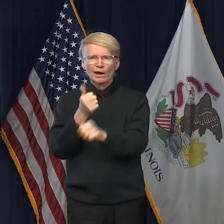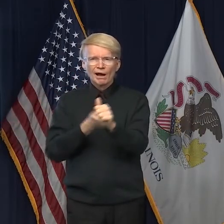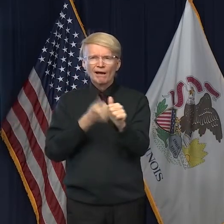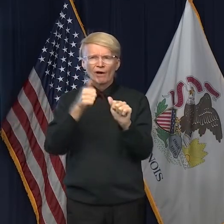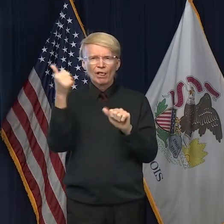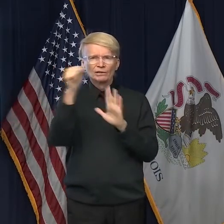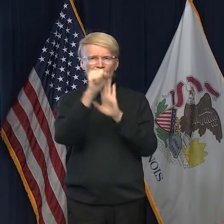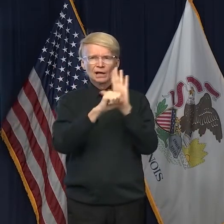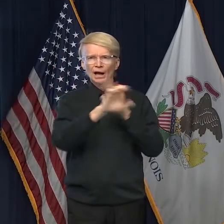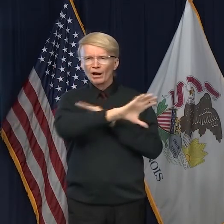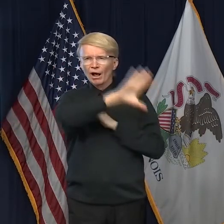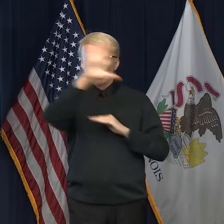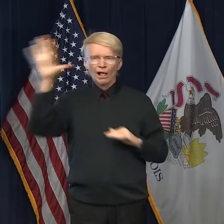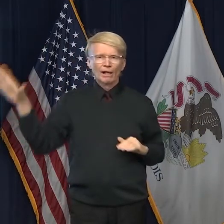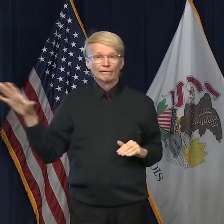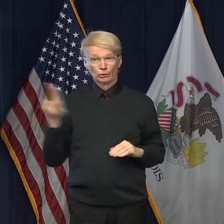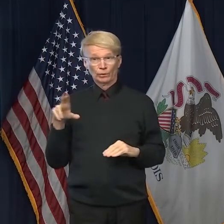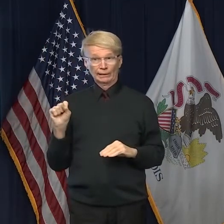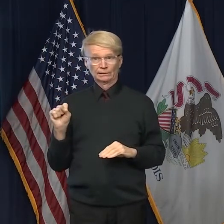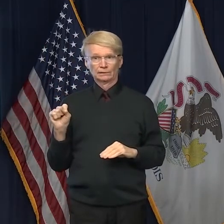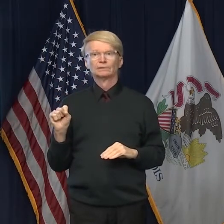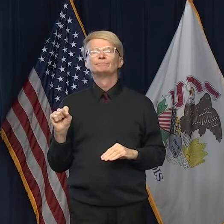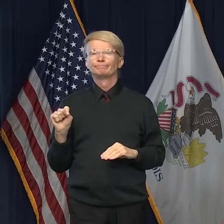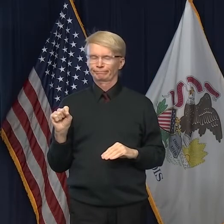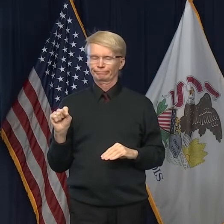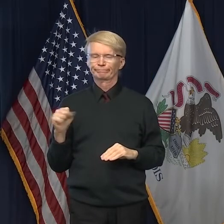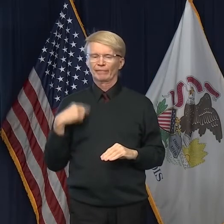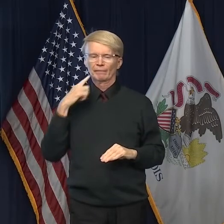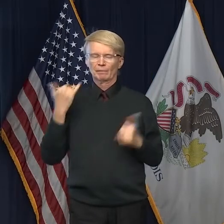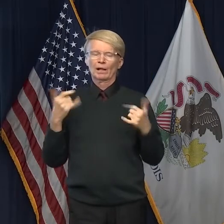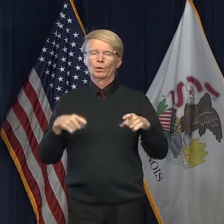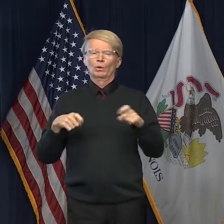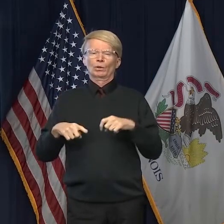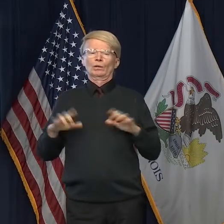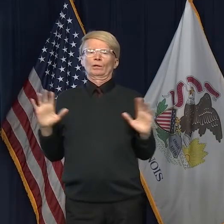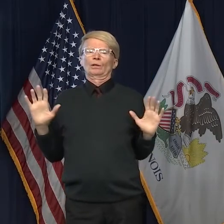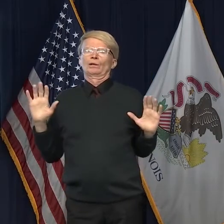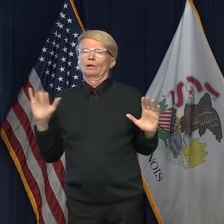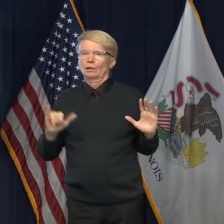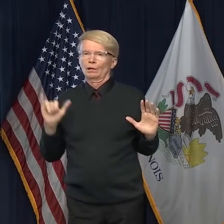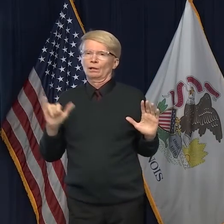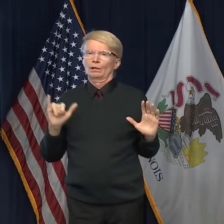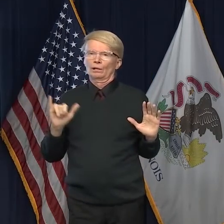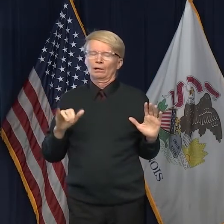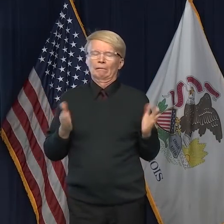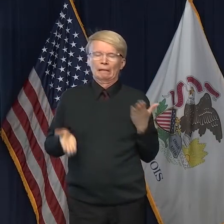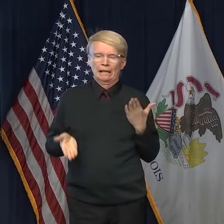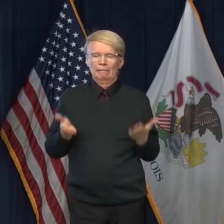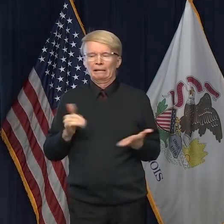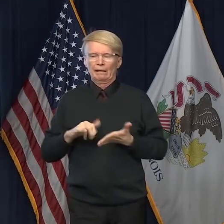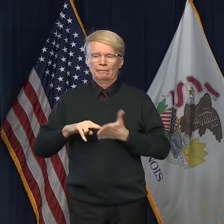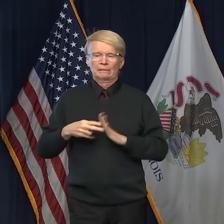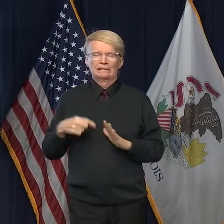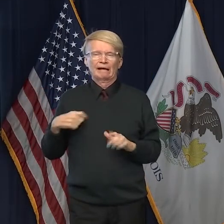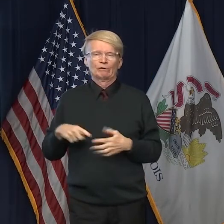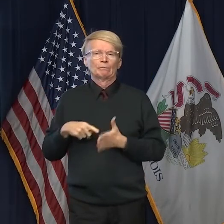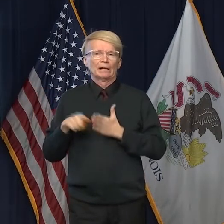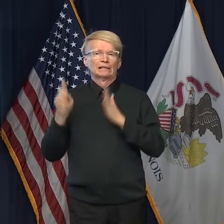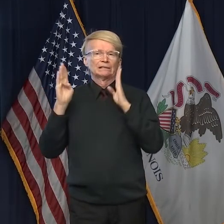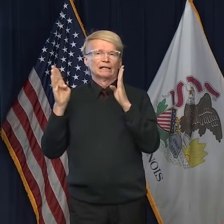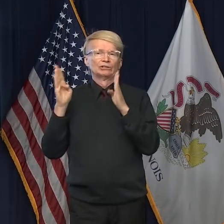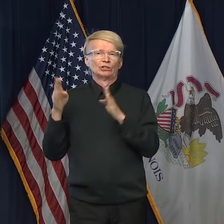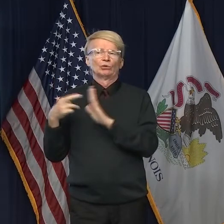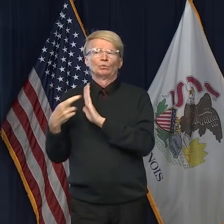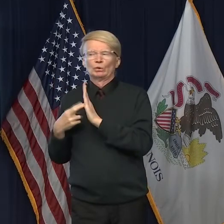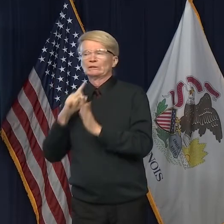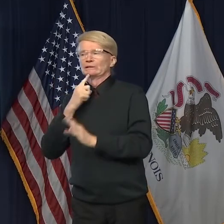now, I think people are taking a step back and saying, maybe I need to really pay attention to all these